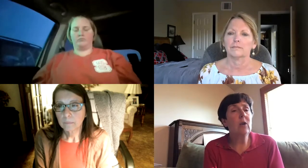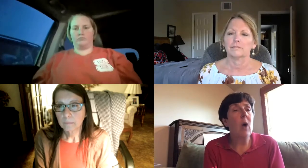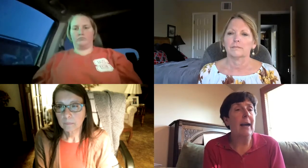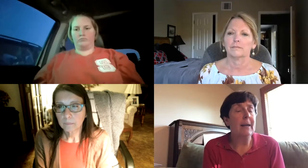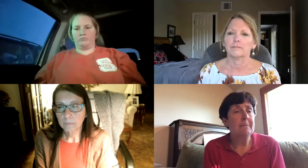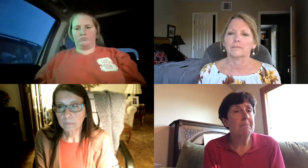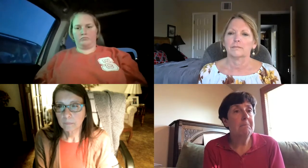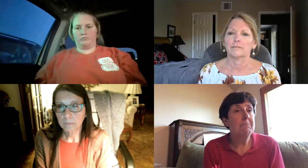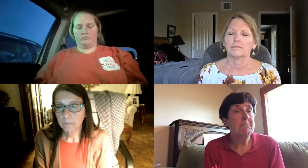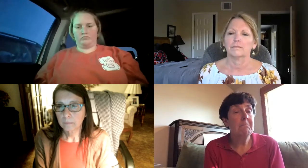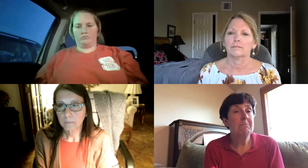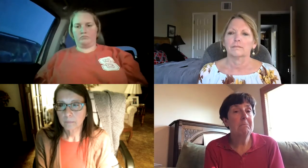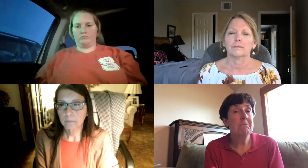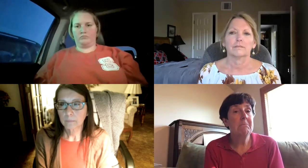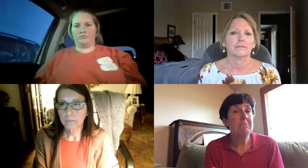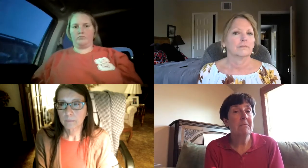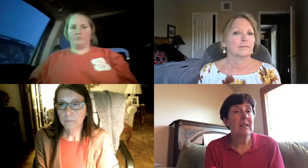Loud and quiet.